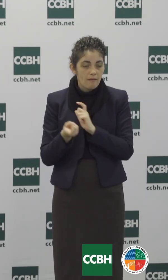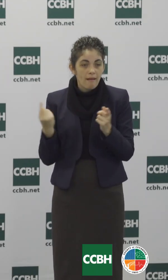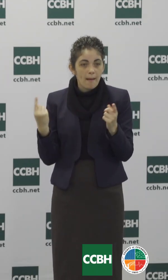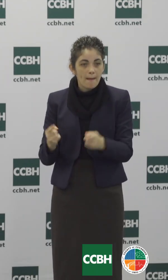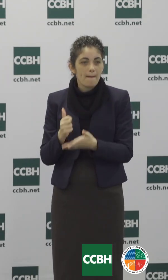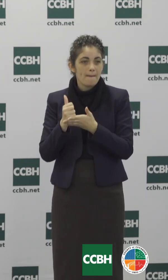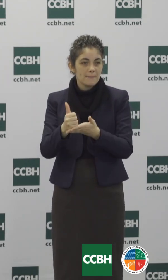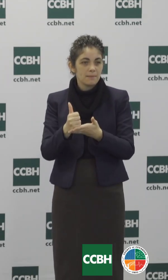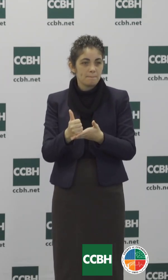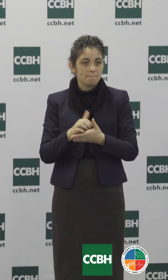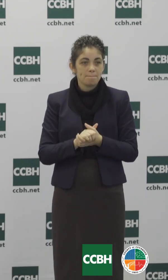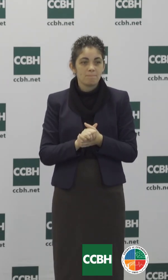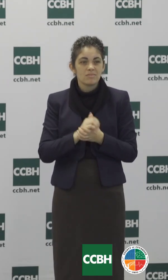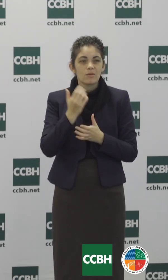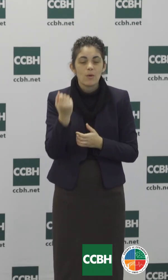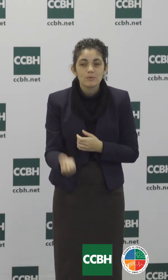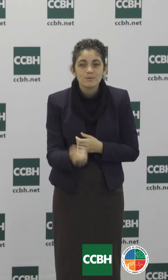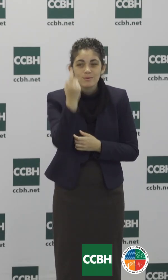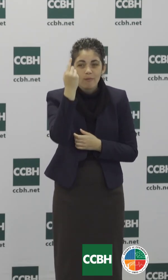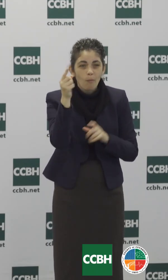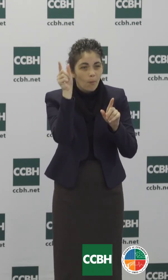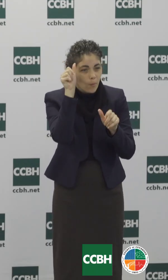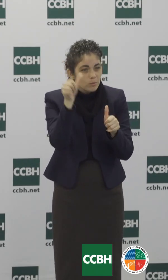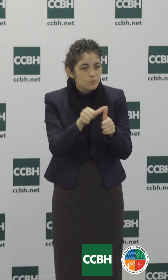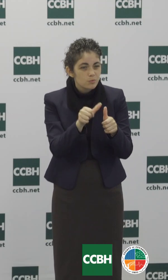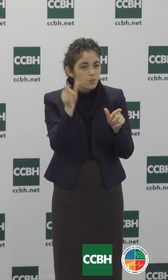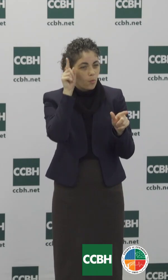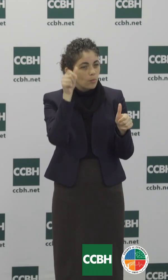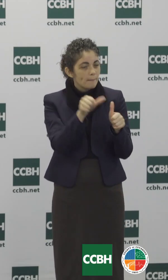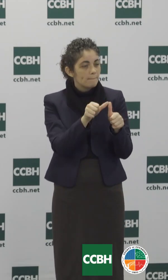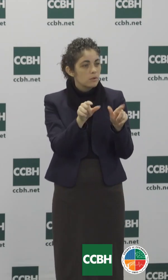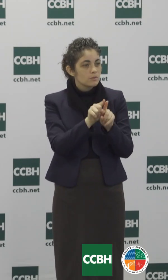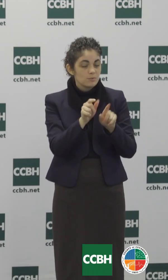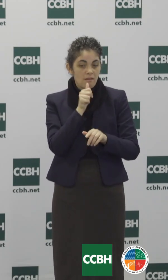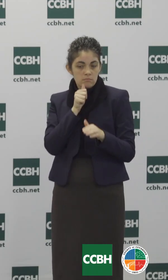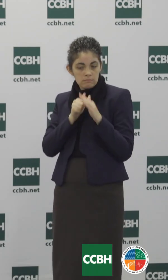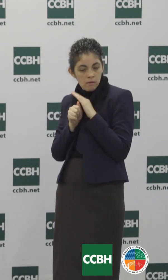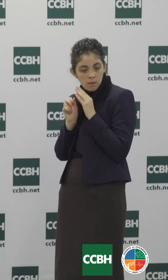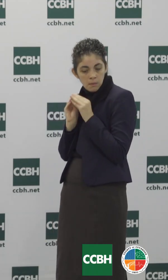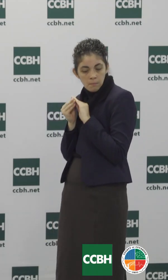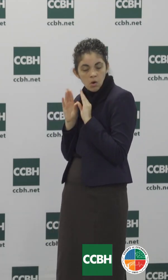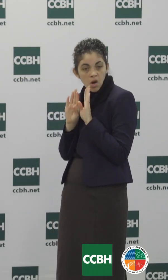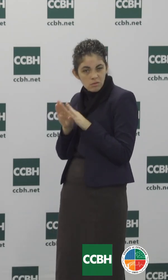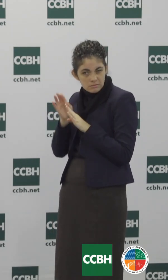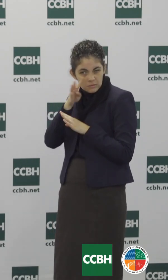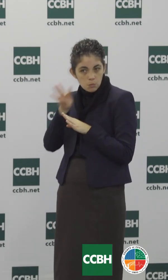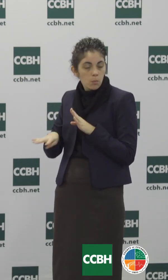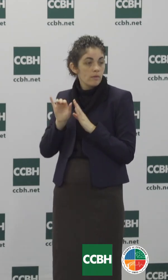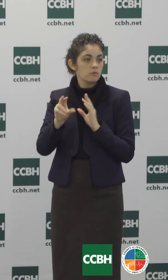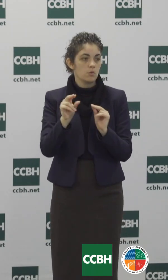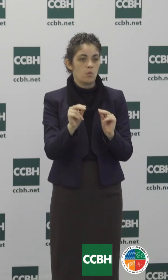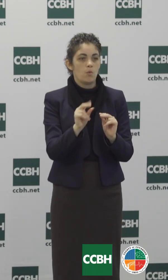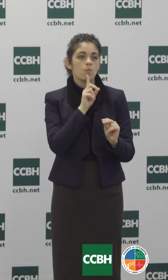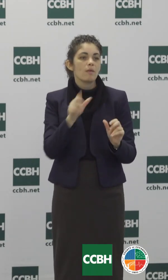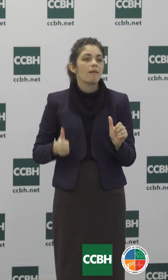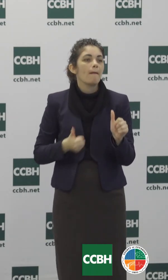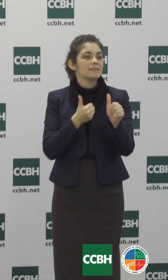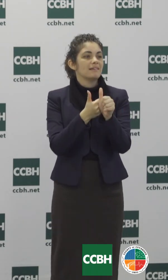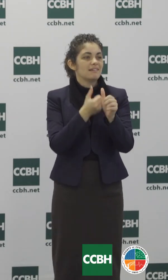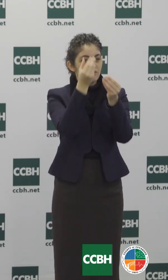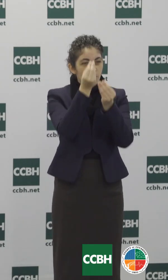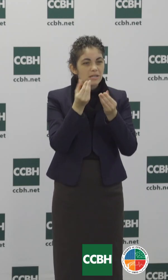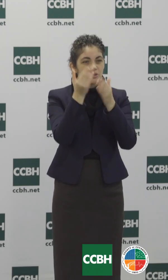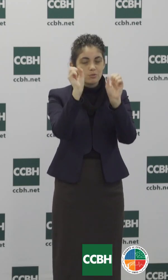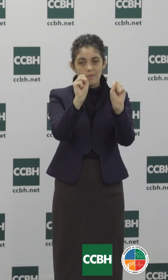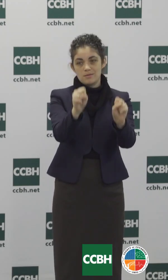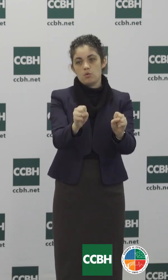people understand that piece of this too, that it's not about hiding numbers, but it's about making sure we give you the most updated information as